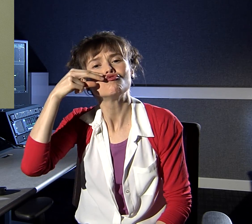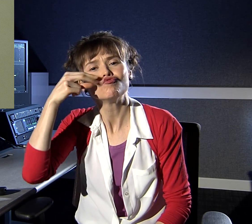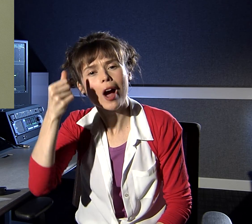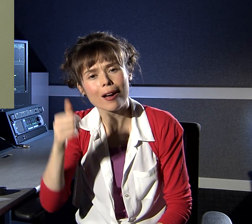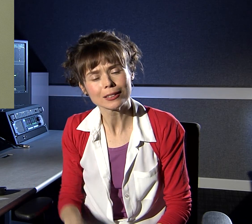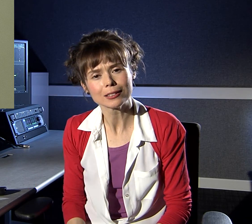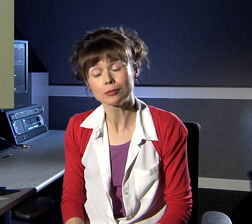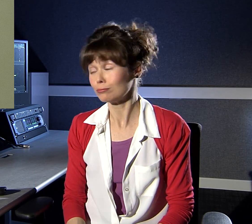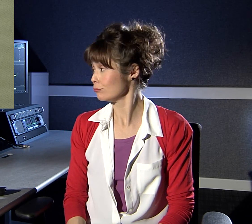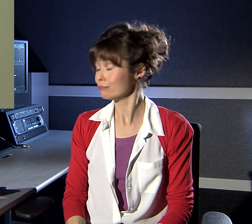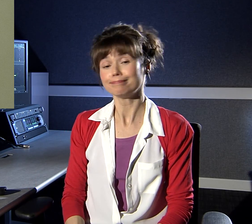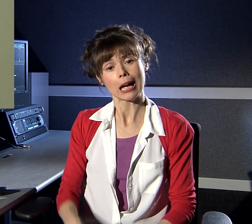Princess Catherine of France,